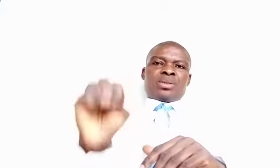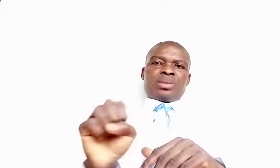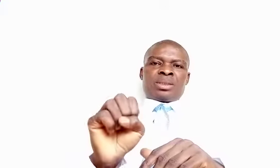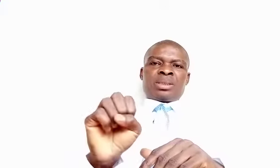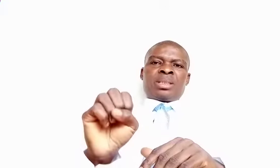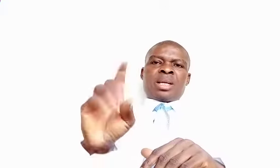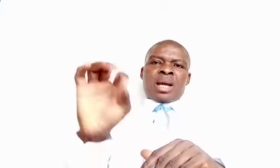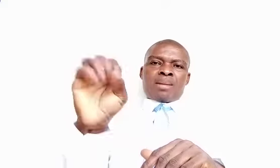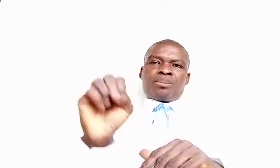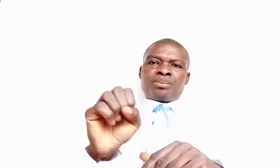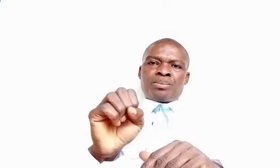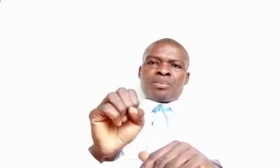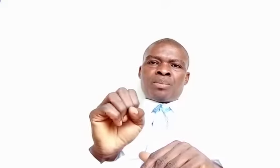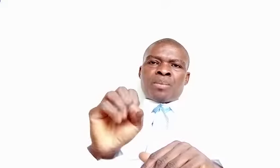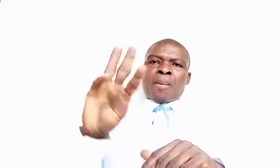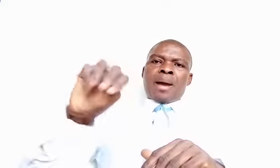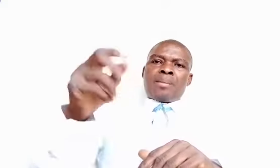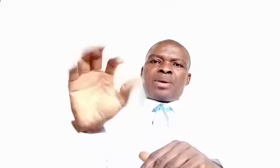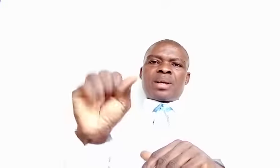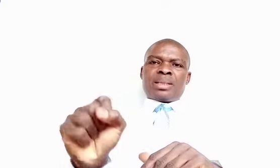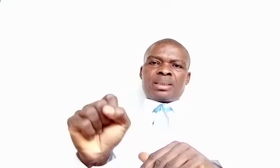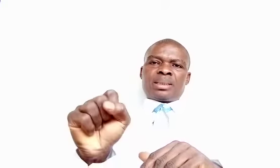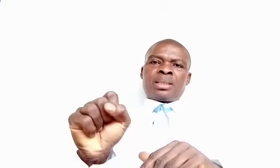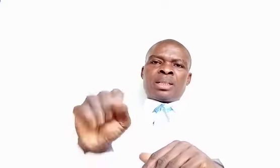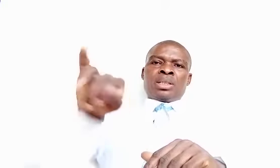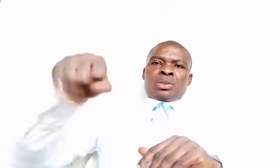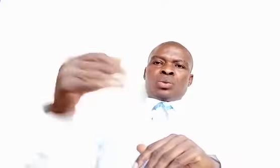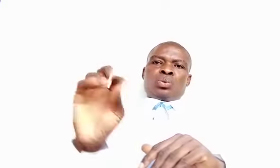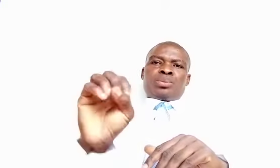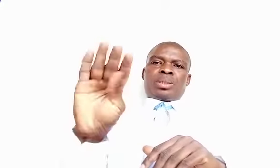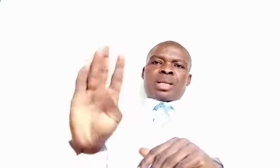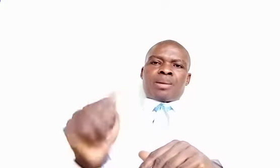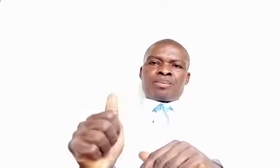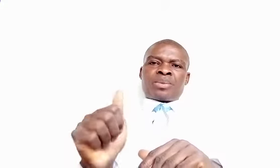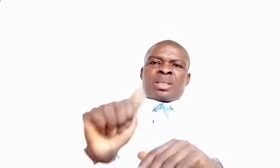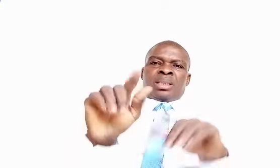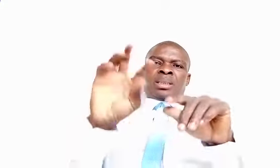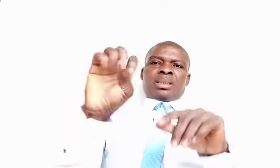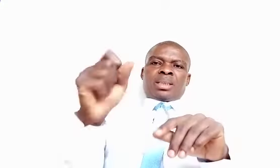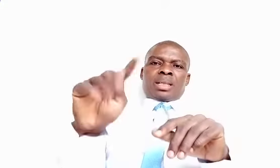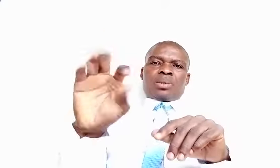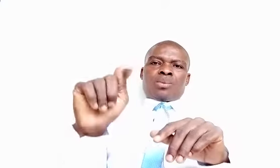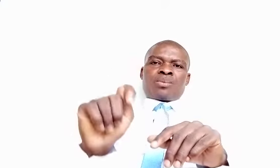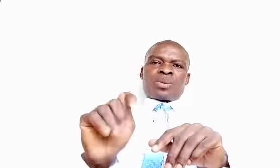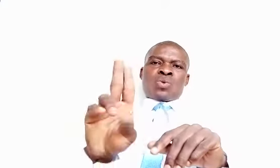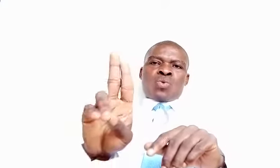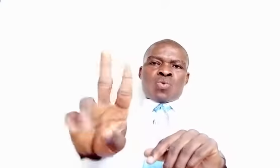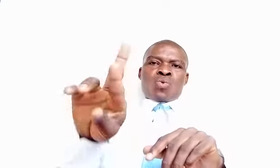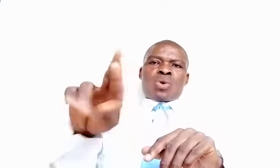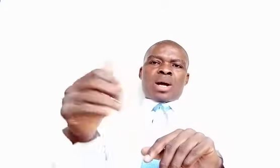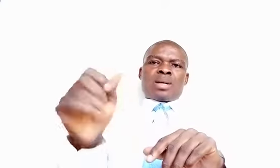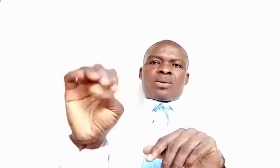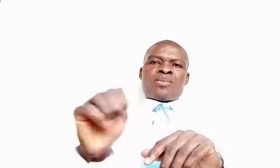Earth, Mars, Jupiter, Saturn, Uranus, and Neptune.